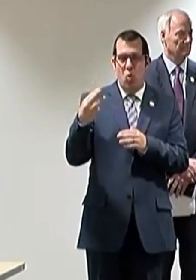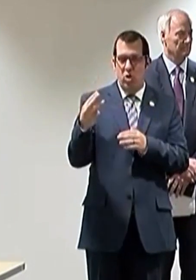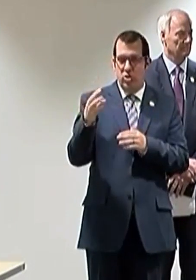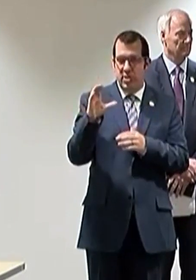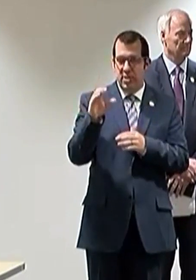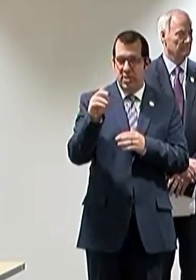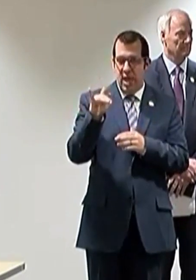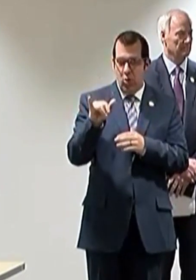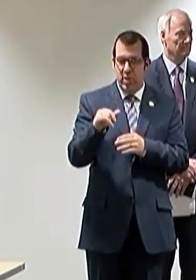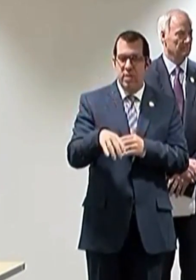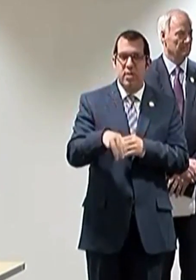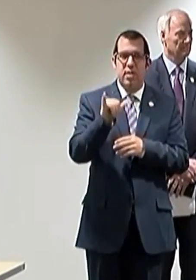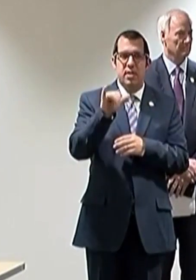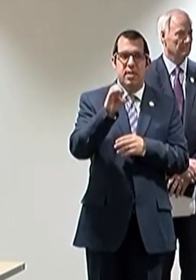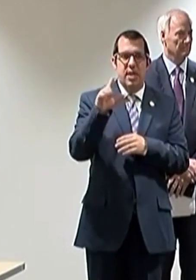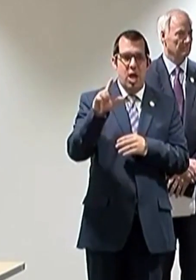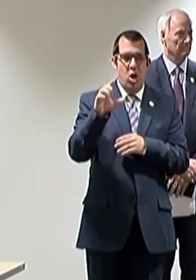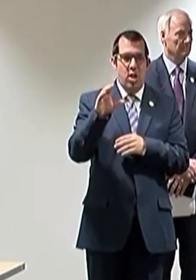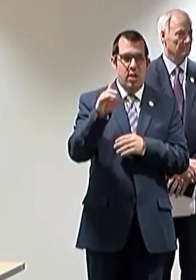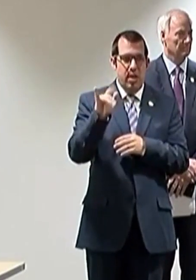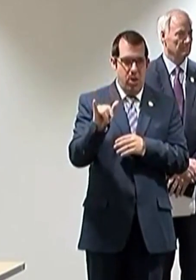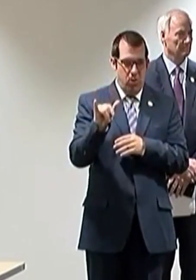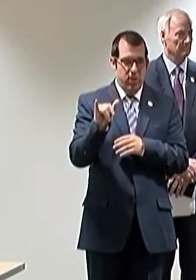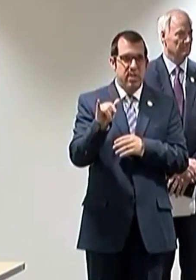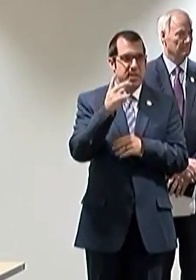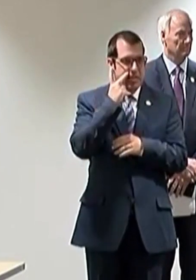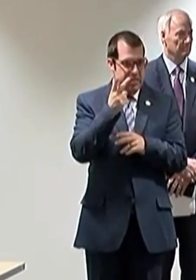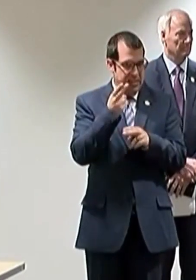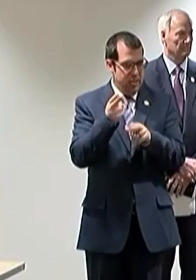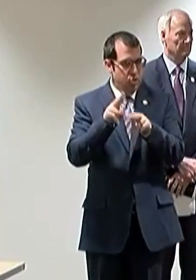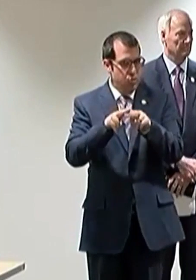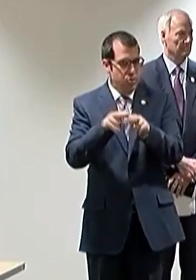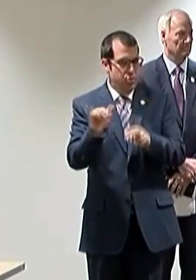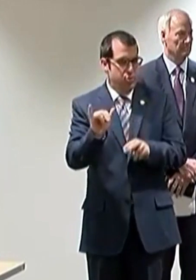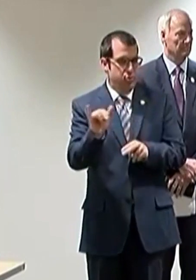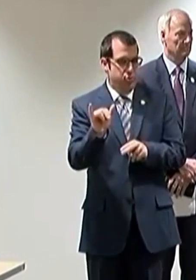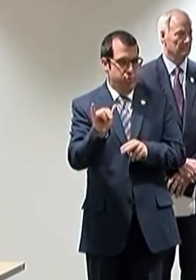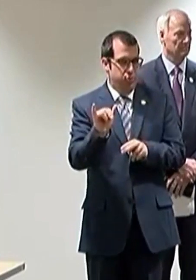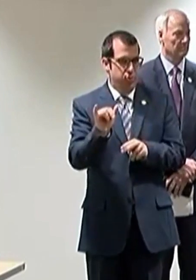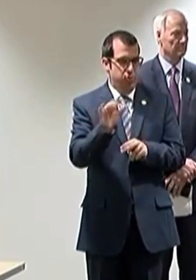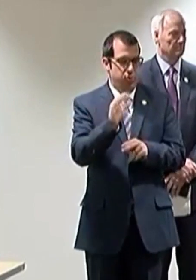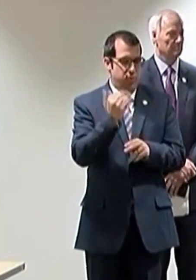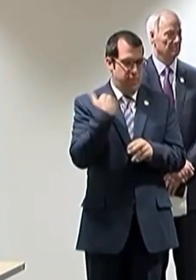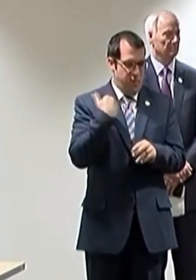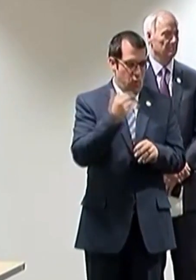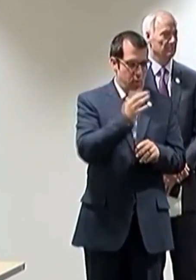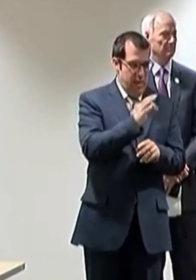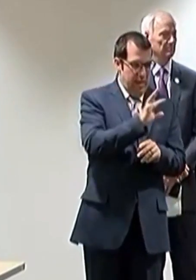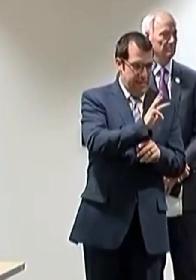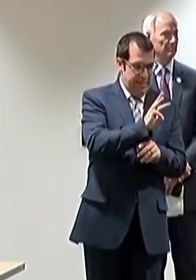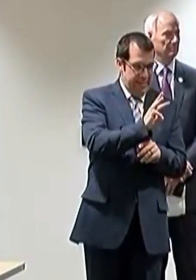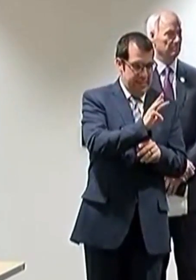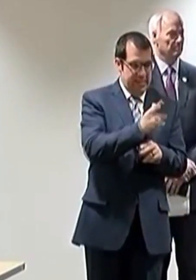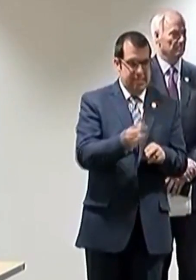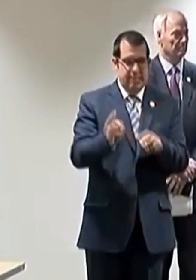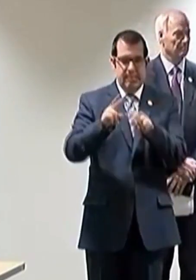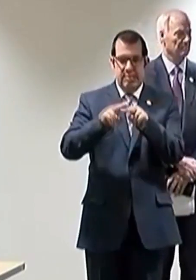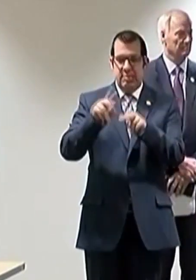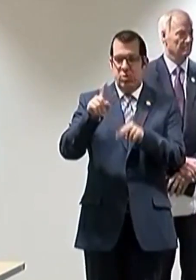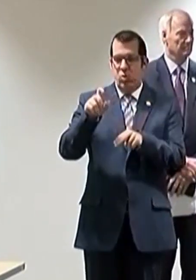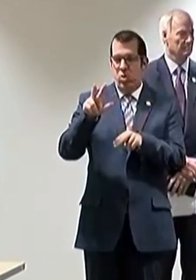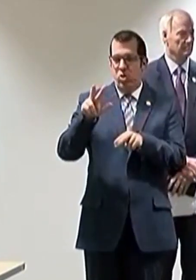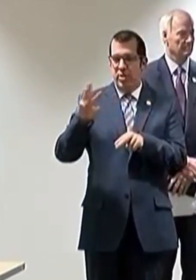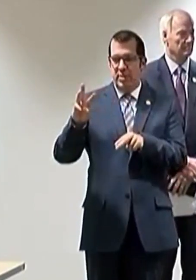County. Yell County has also seen an increase from 96 to